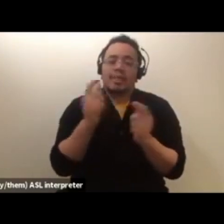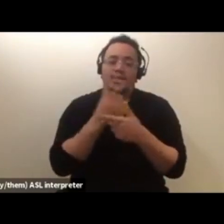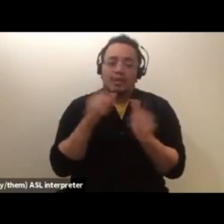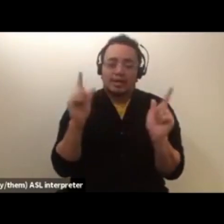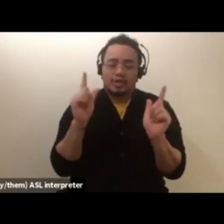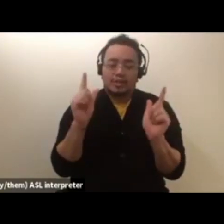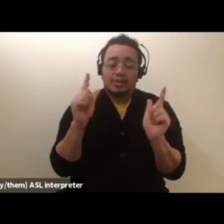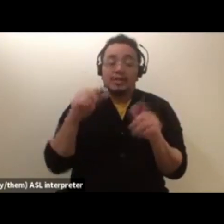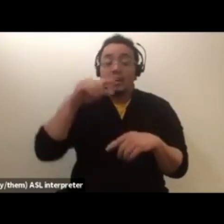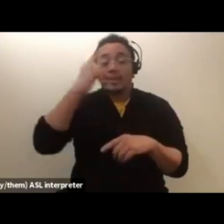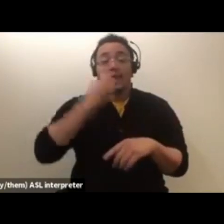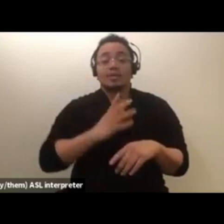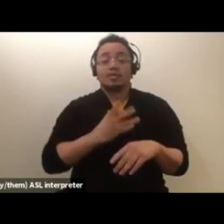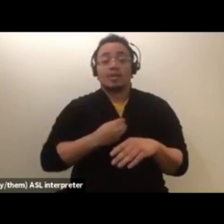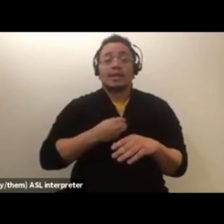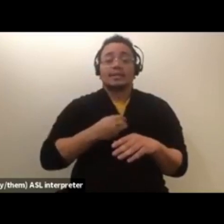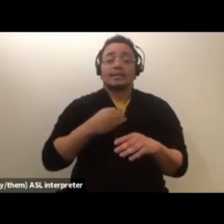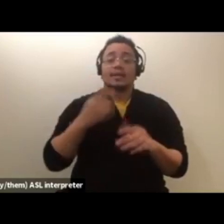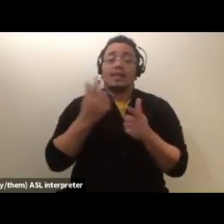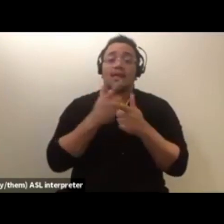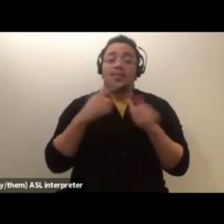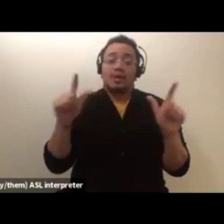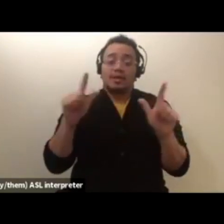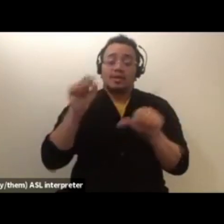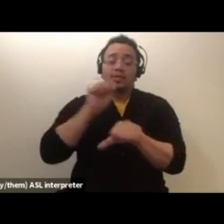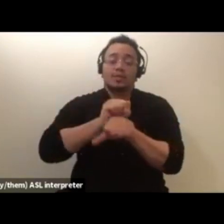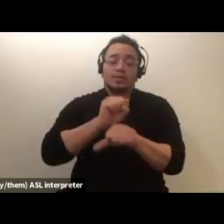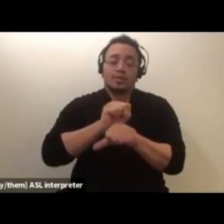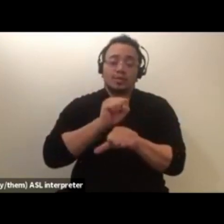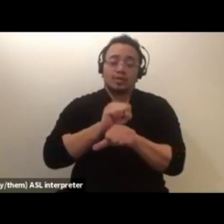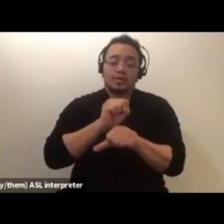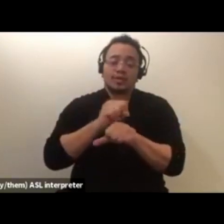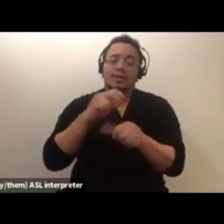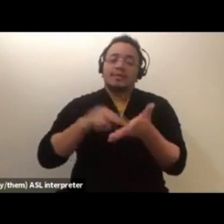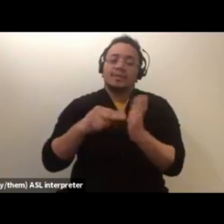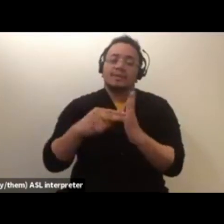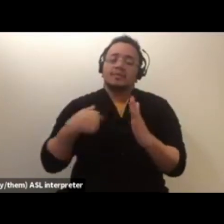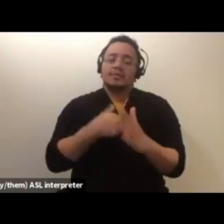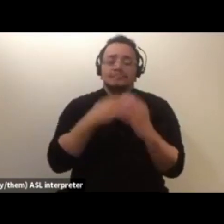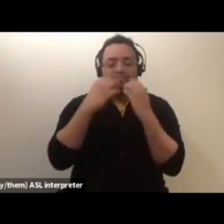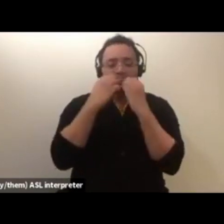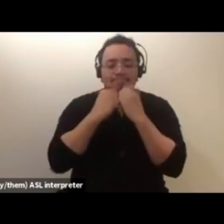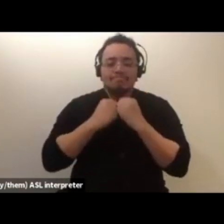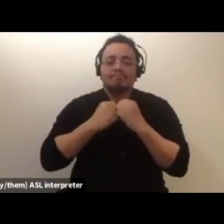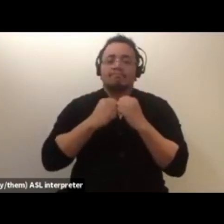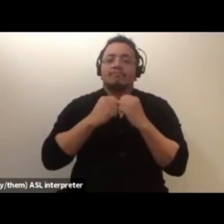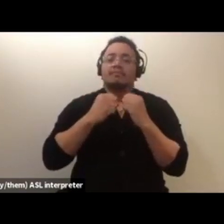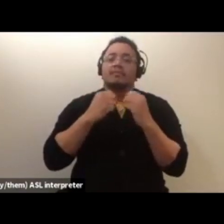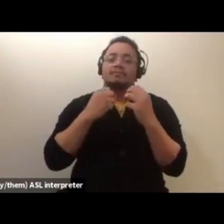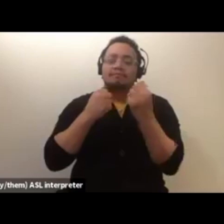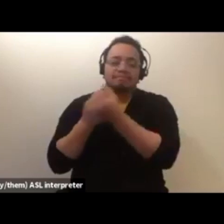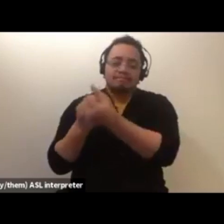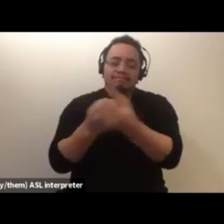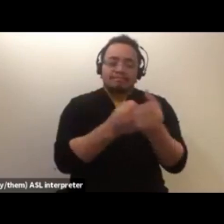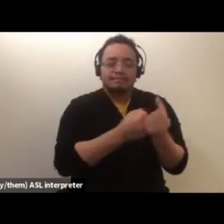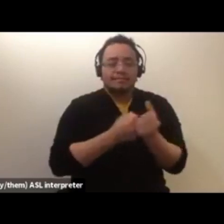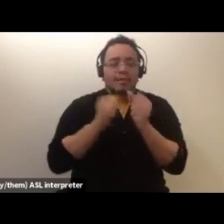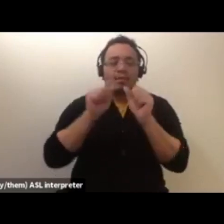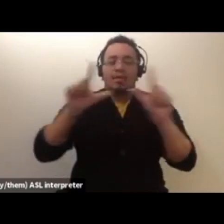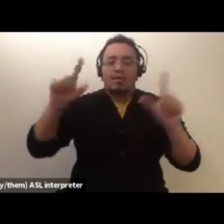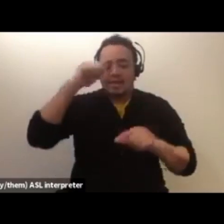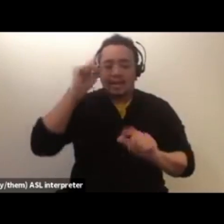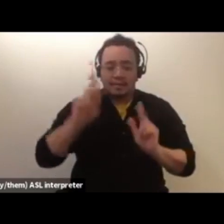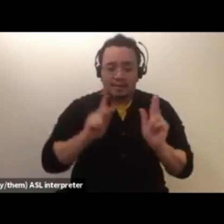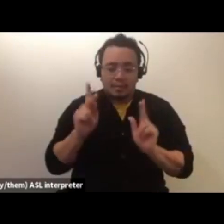liberation work out of love for all Black people. All Black people, while knowing that Black